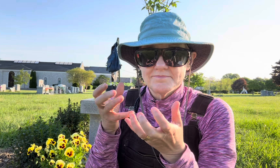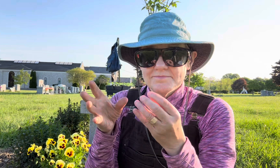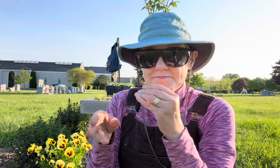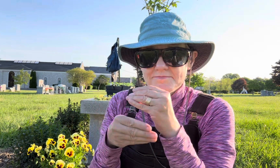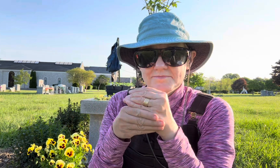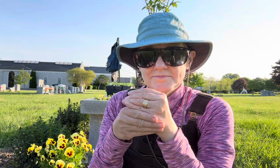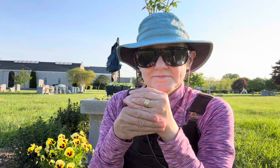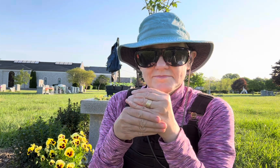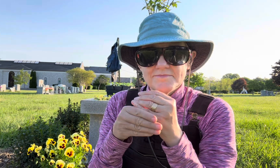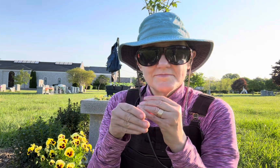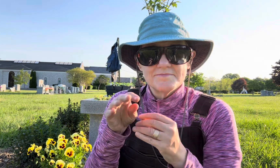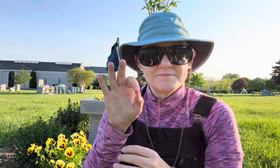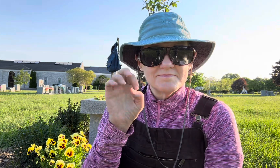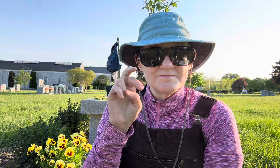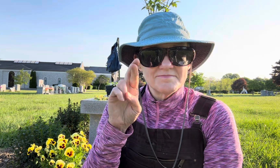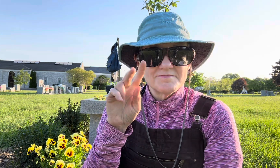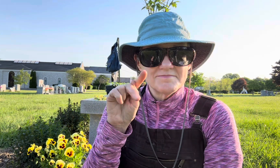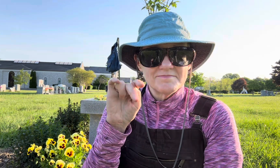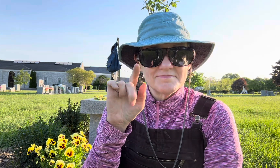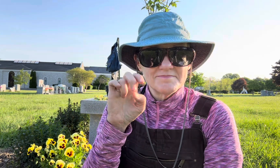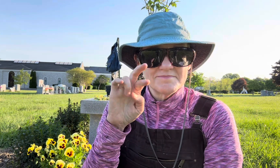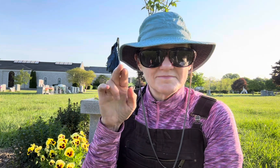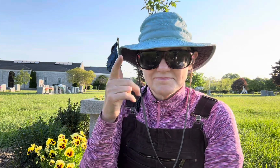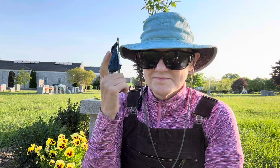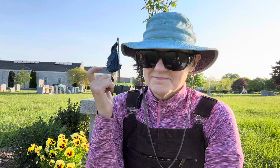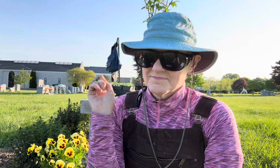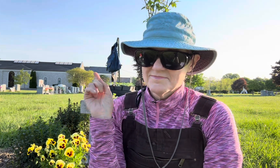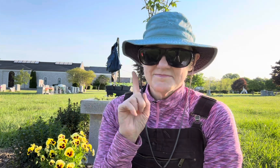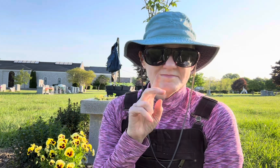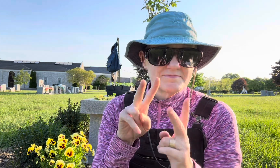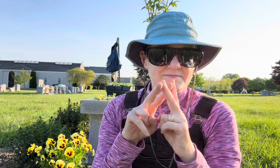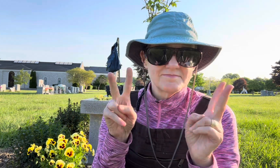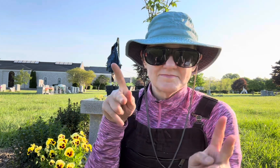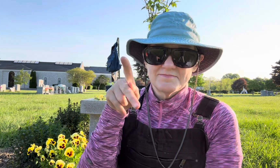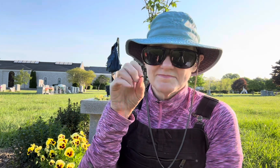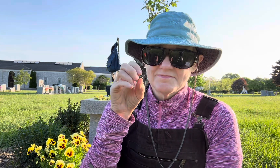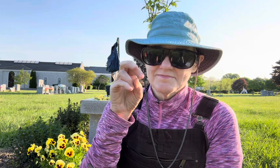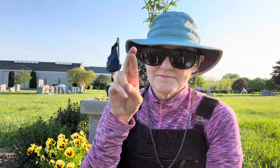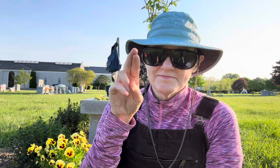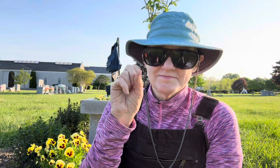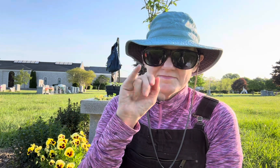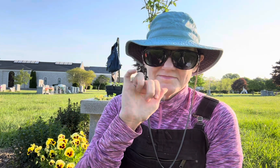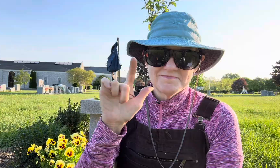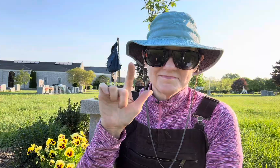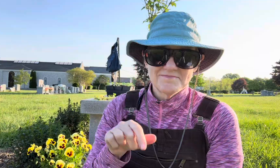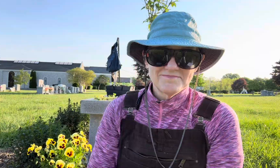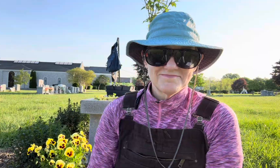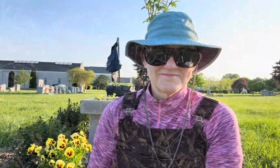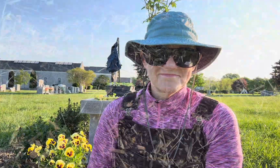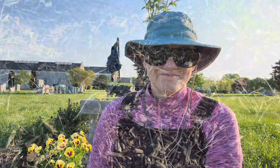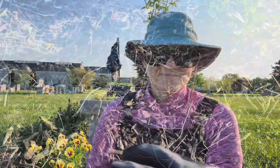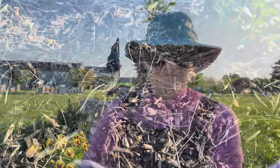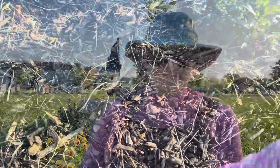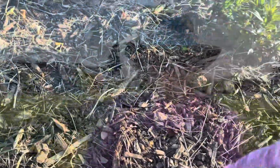Before I plant them, I want to add some organic fertilizer because this is really poor soil.